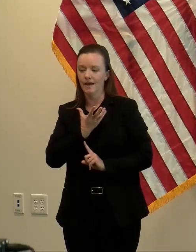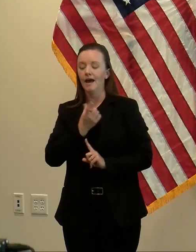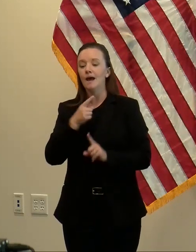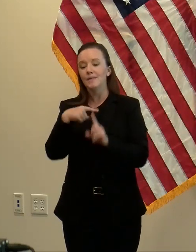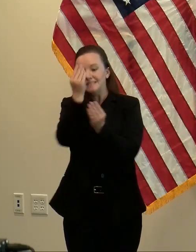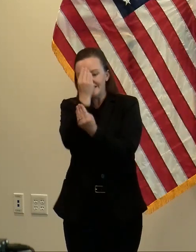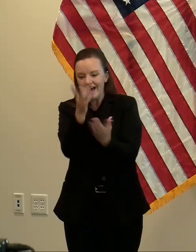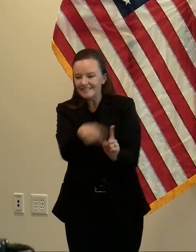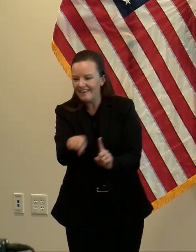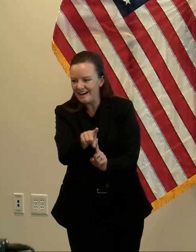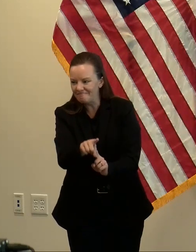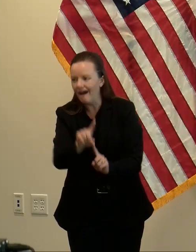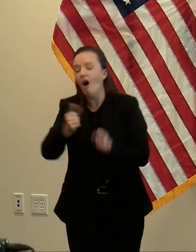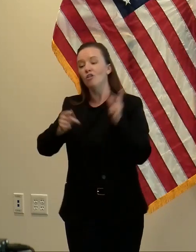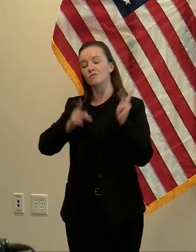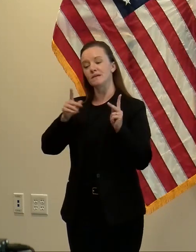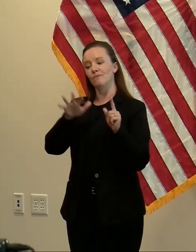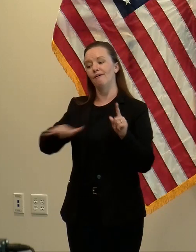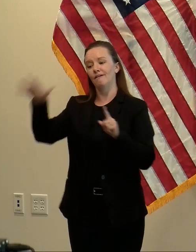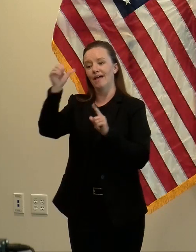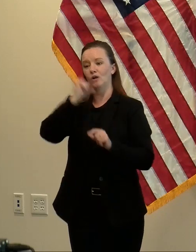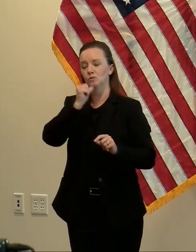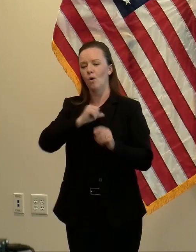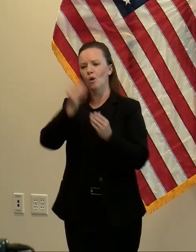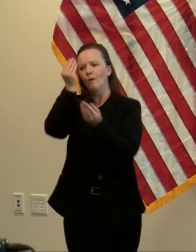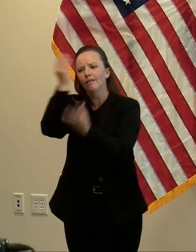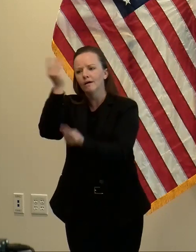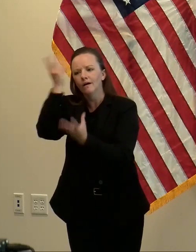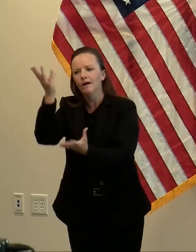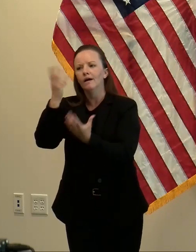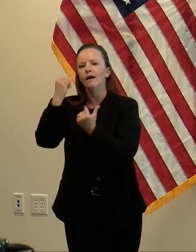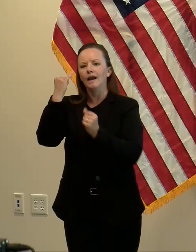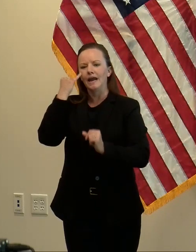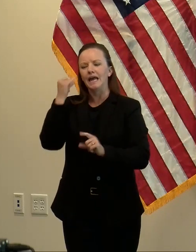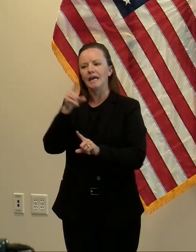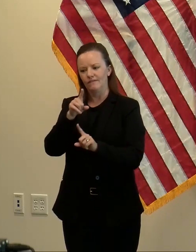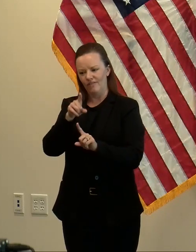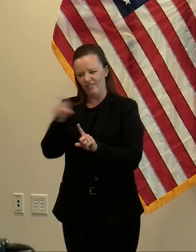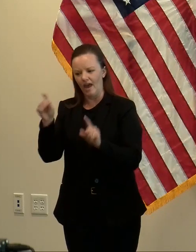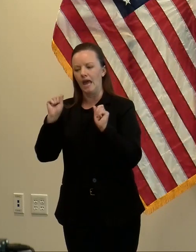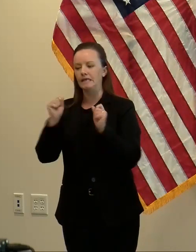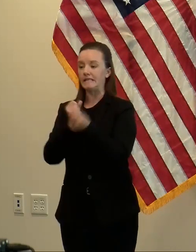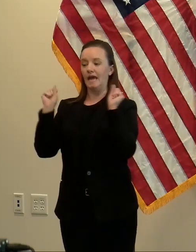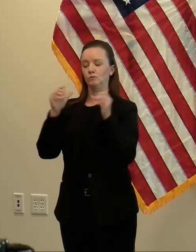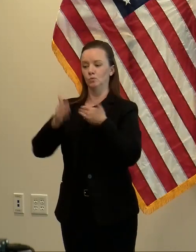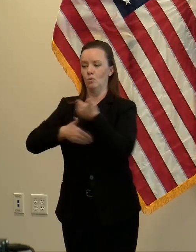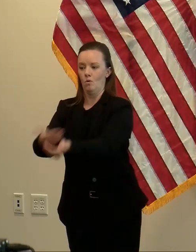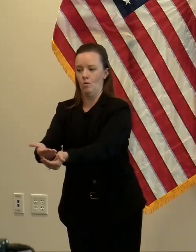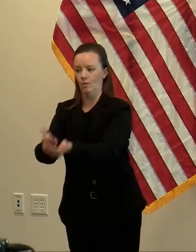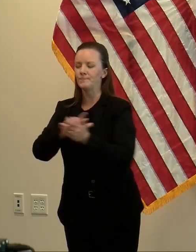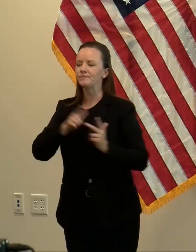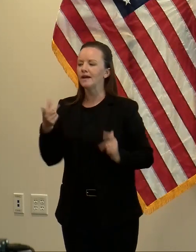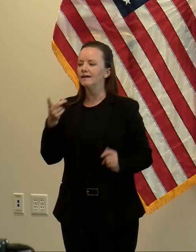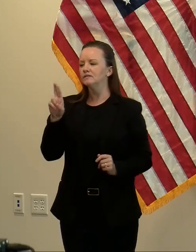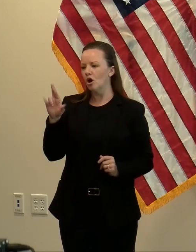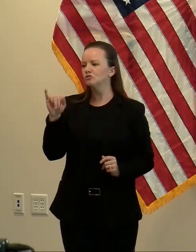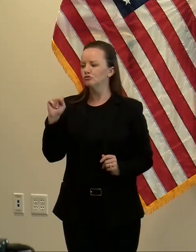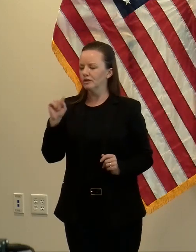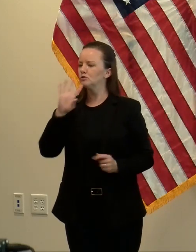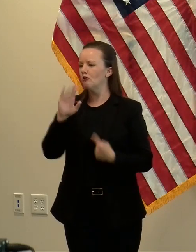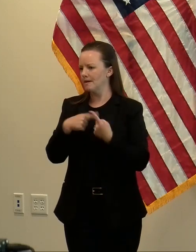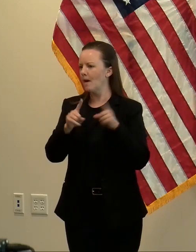and others inside our state different things that they are able to do. I'm going to let Dr. Chris talk about the testing,